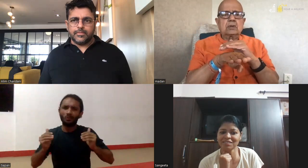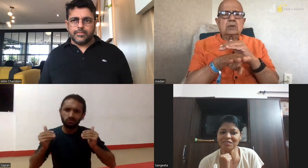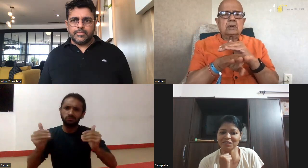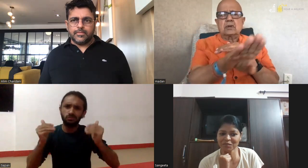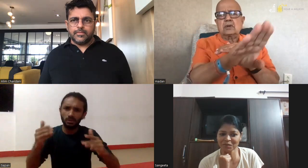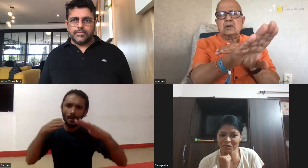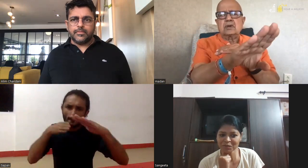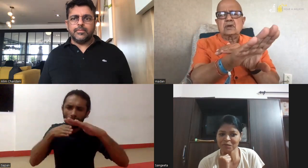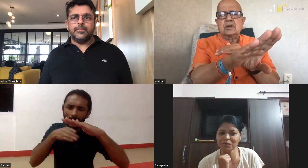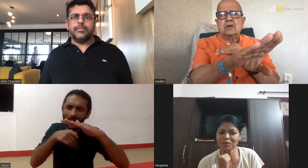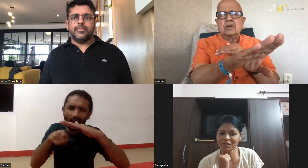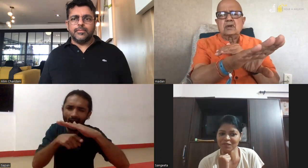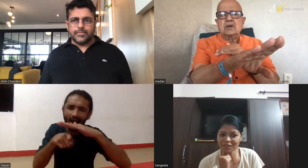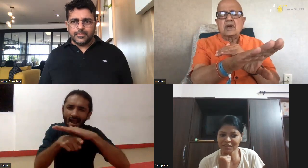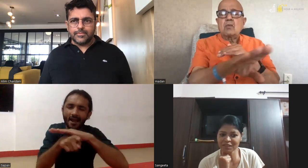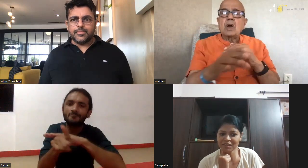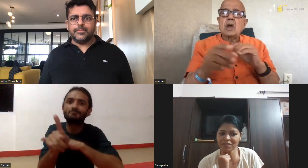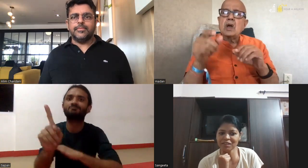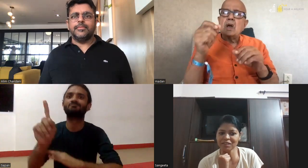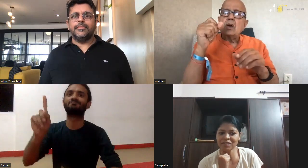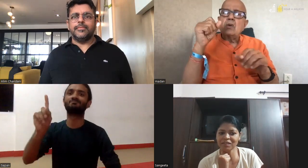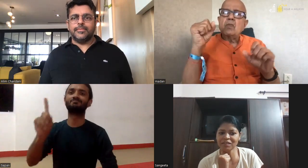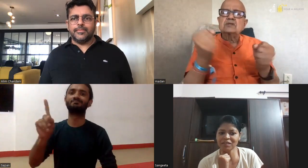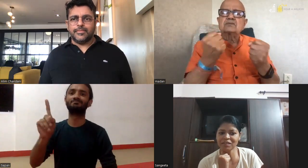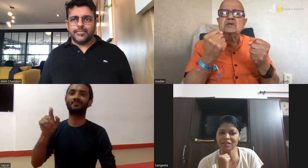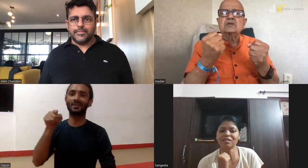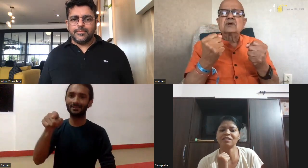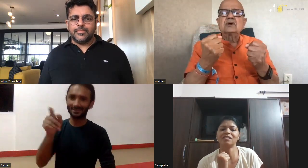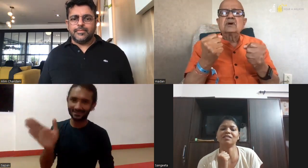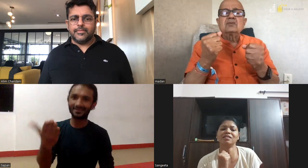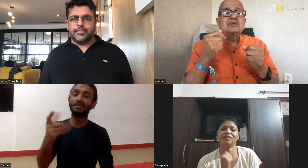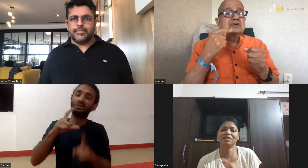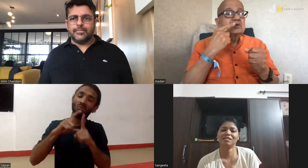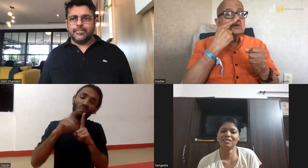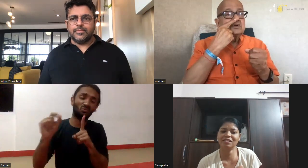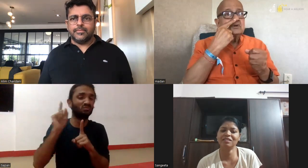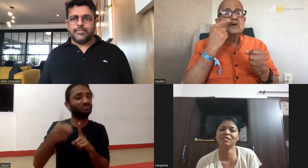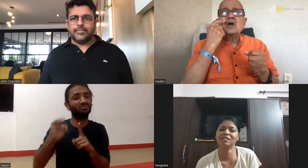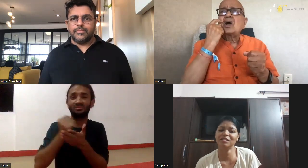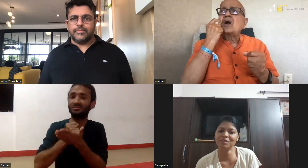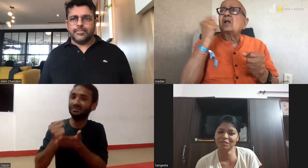in the future. Great. I hope that was clear. Thank you.